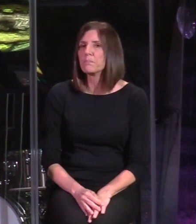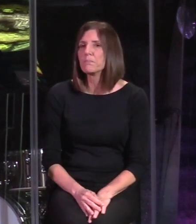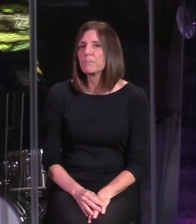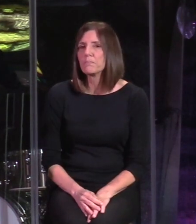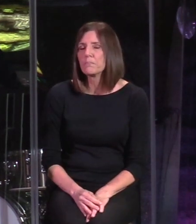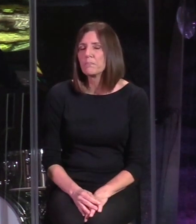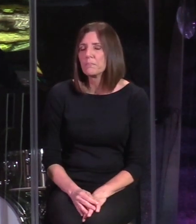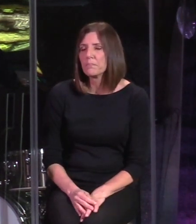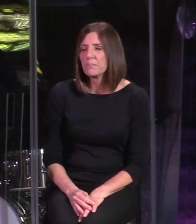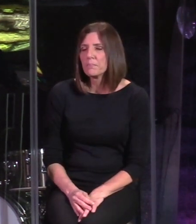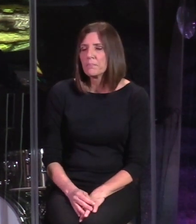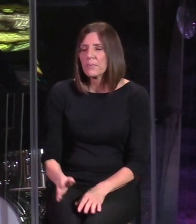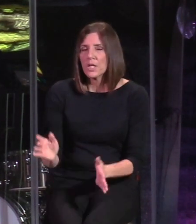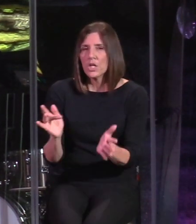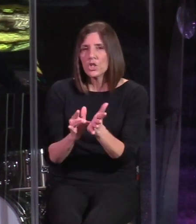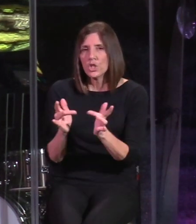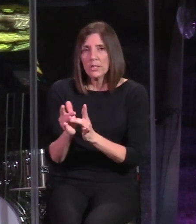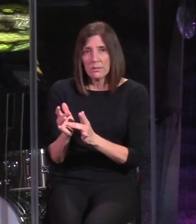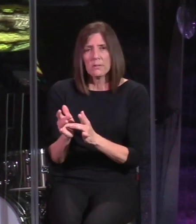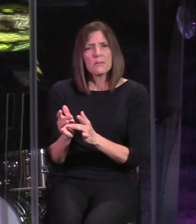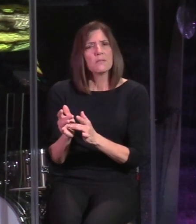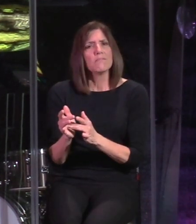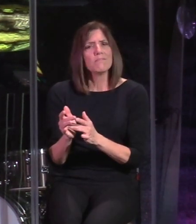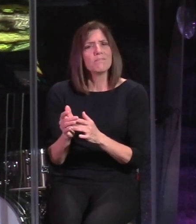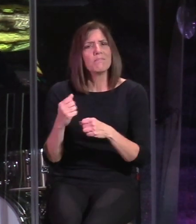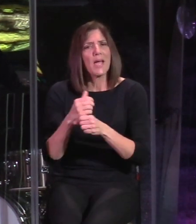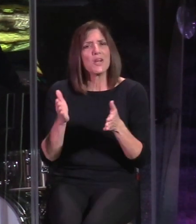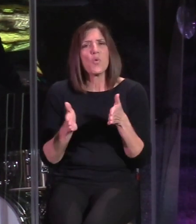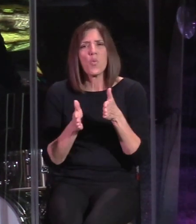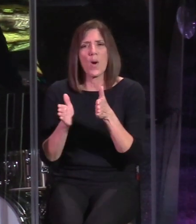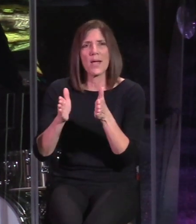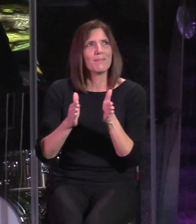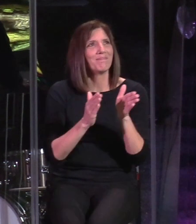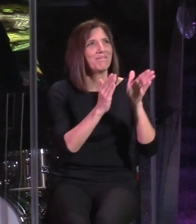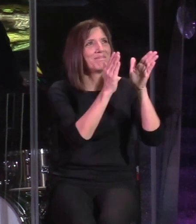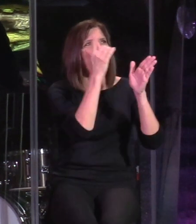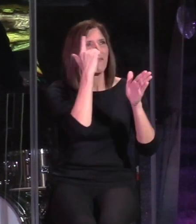What you're hearing is that Jesus has made a way for